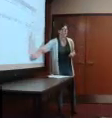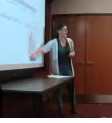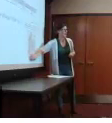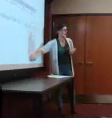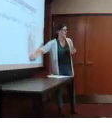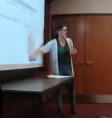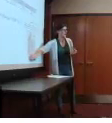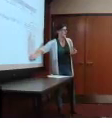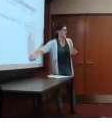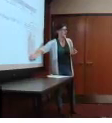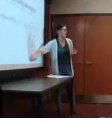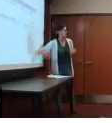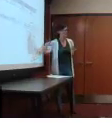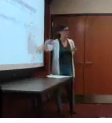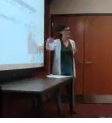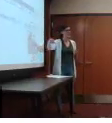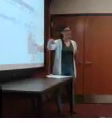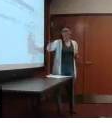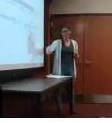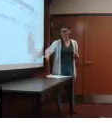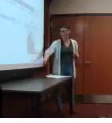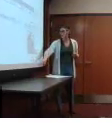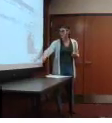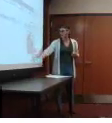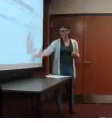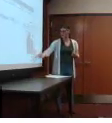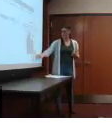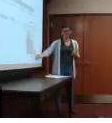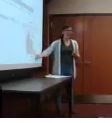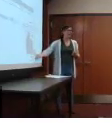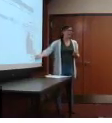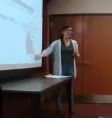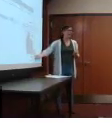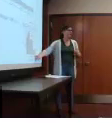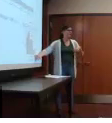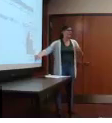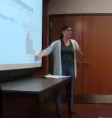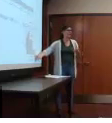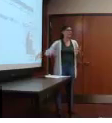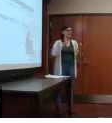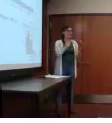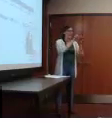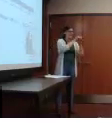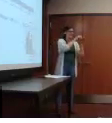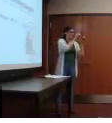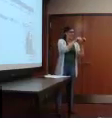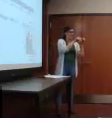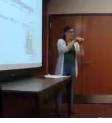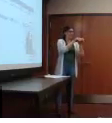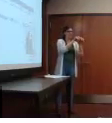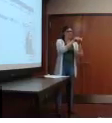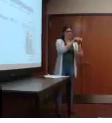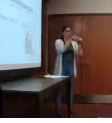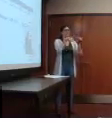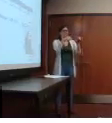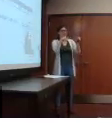introduce an entity into the story, so mentioning them for the first time, maintain the entity, meaning right